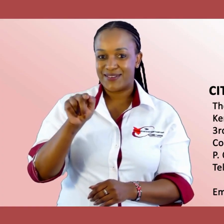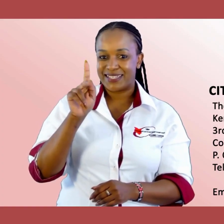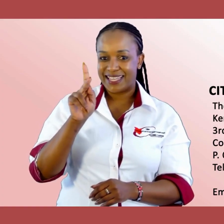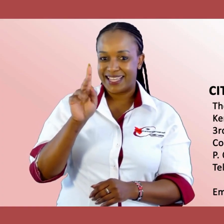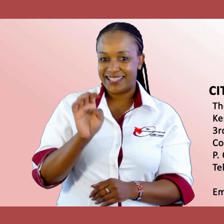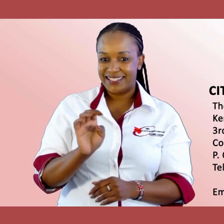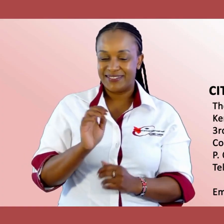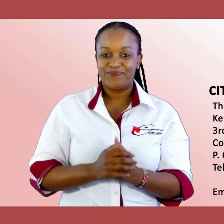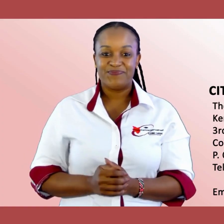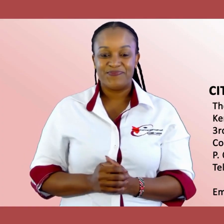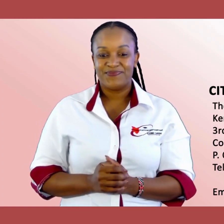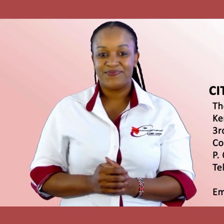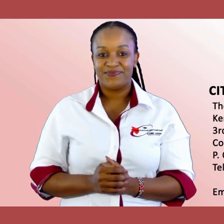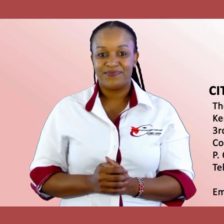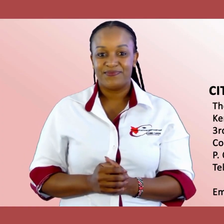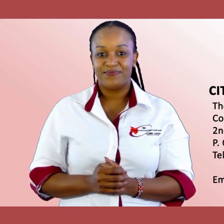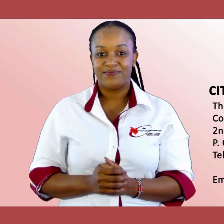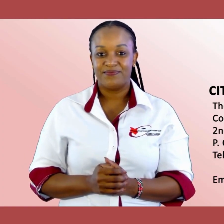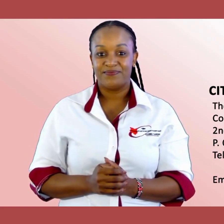complaints@kuccps.ac.ke.